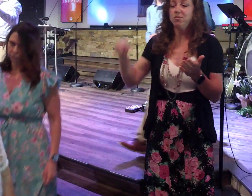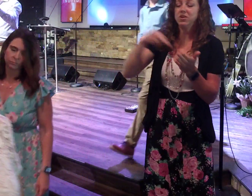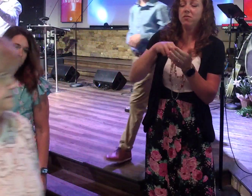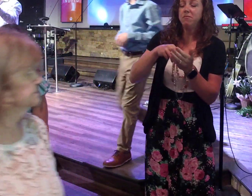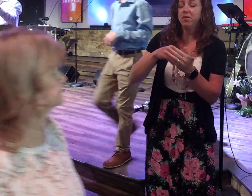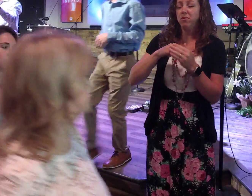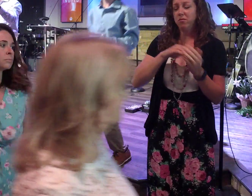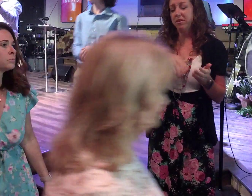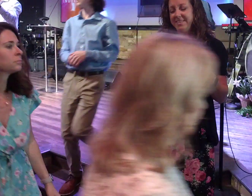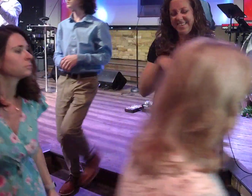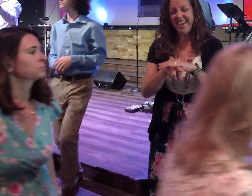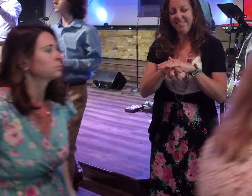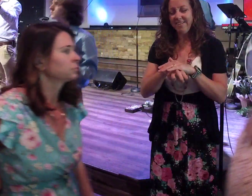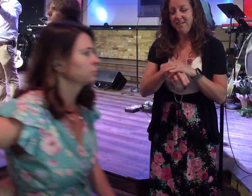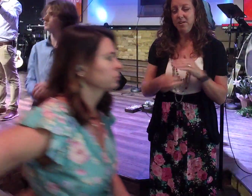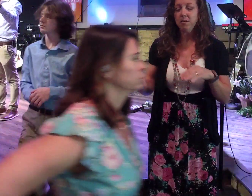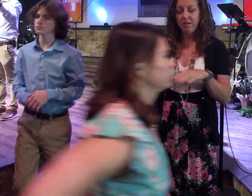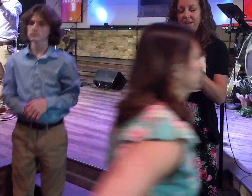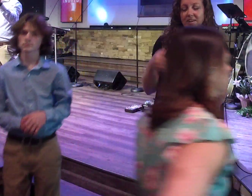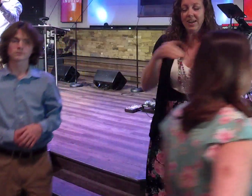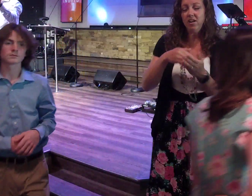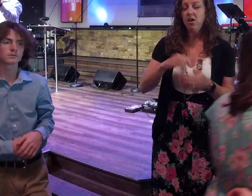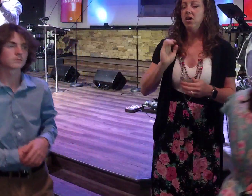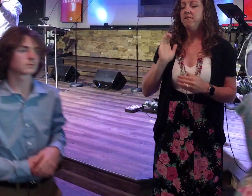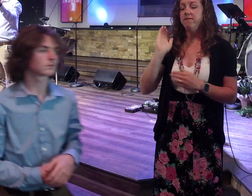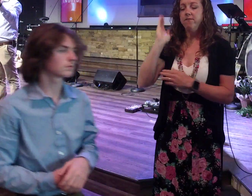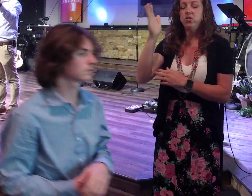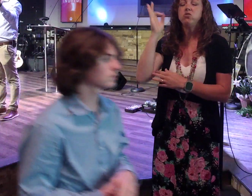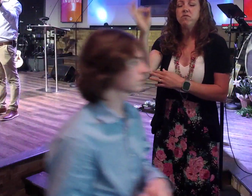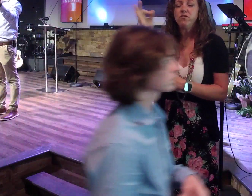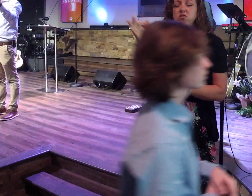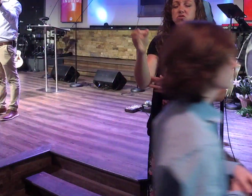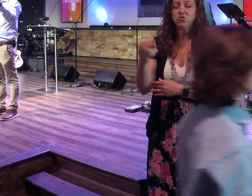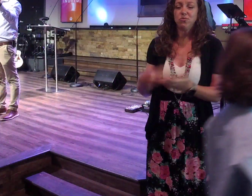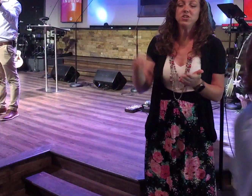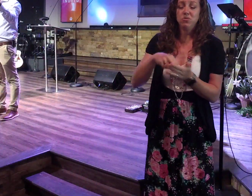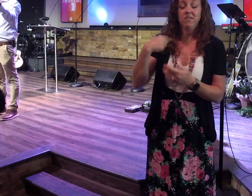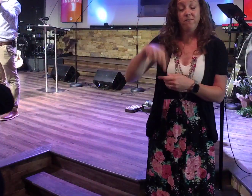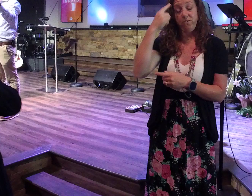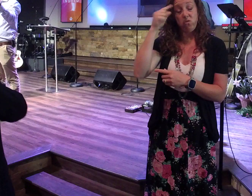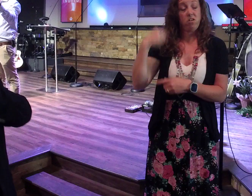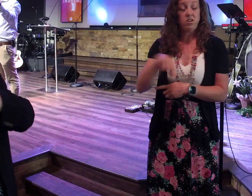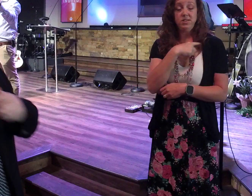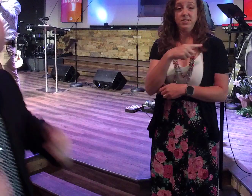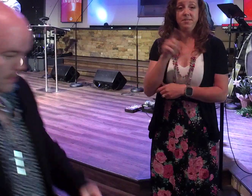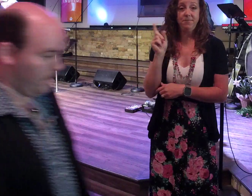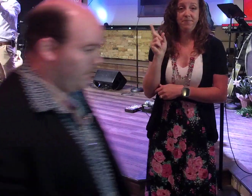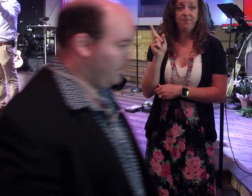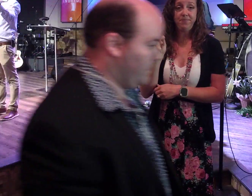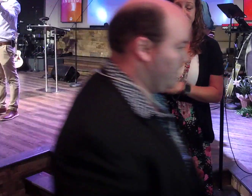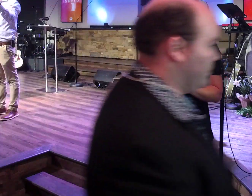the grave, Lord, is what gives us hope of future resurrection for us.